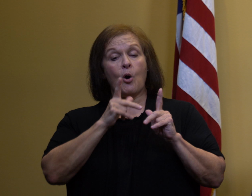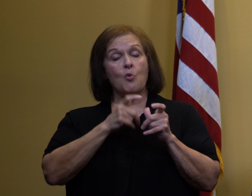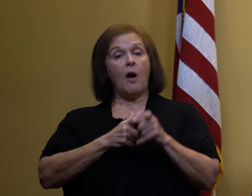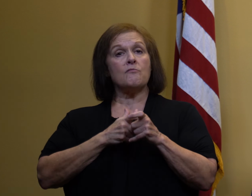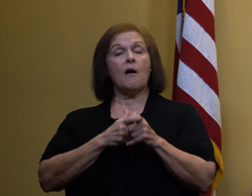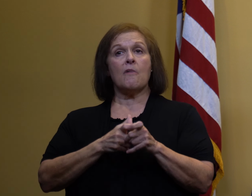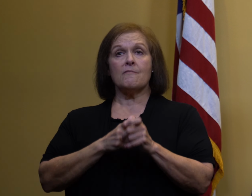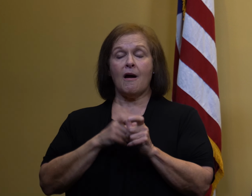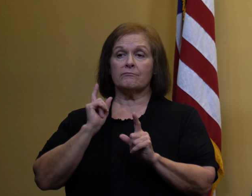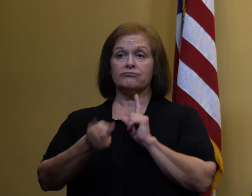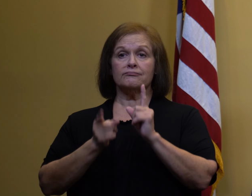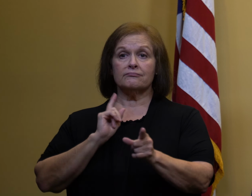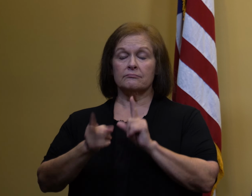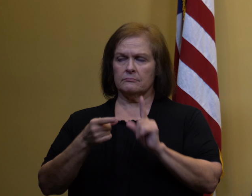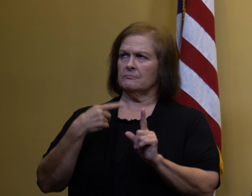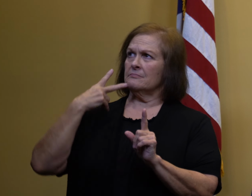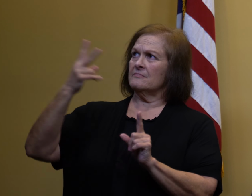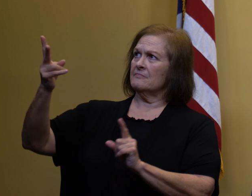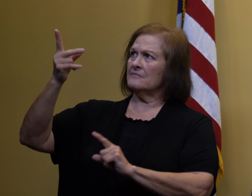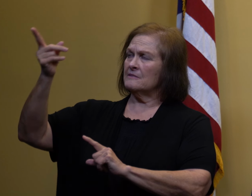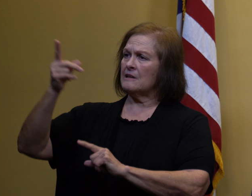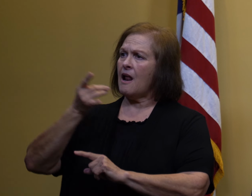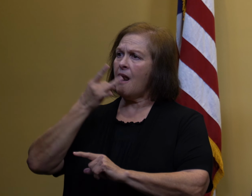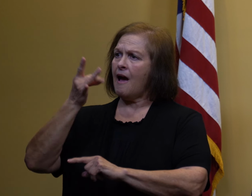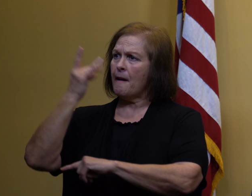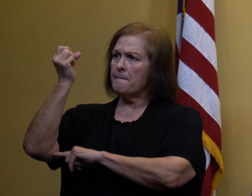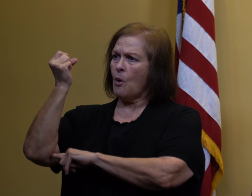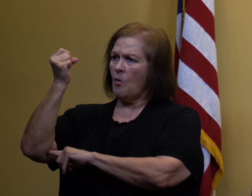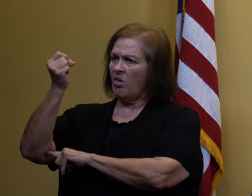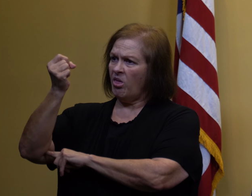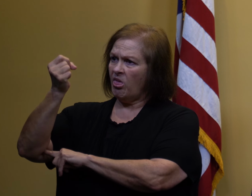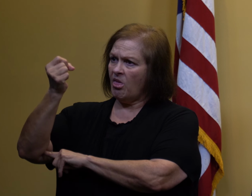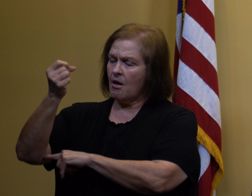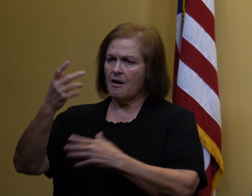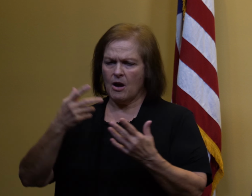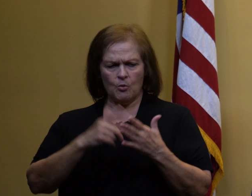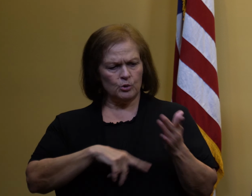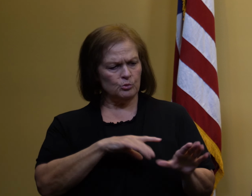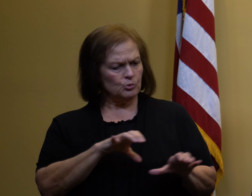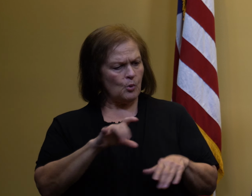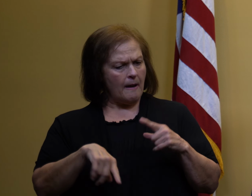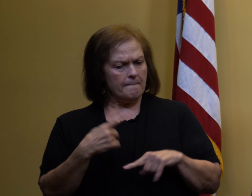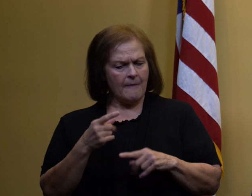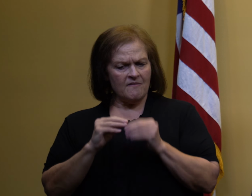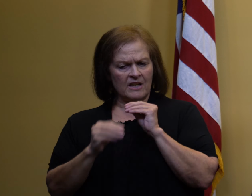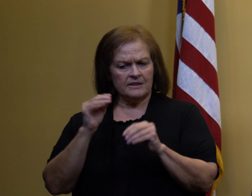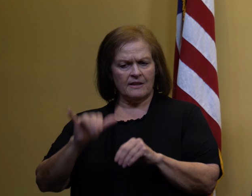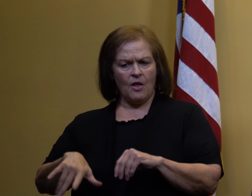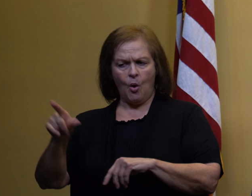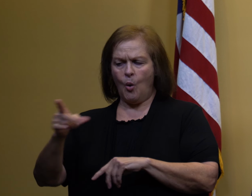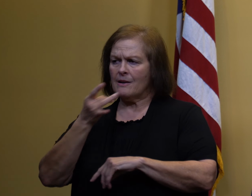these light poles. And so I'm just wondering, what's the status of repairing some of these light poles around the city that